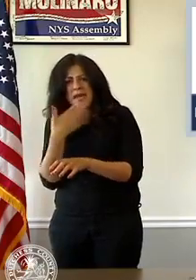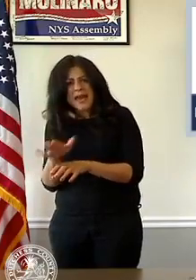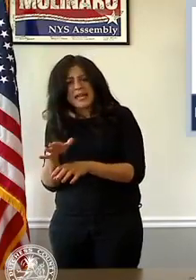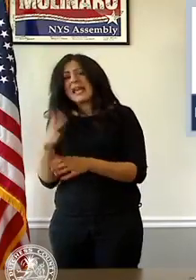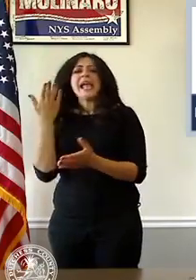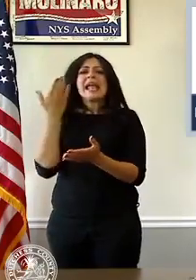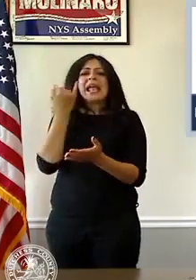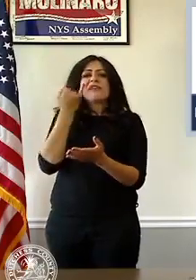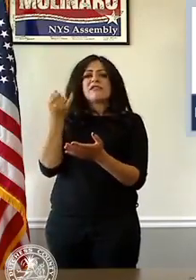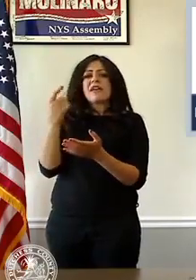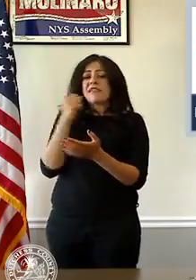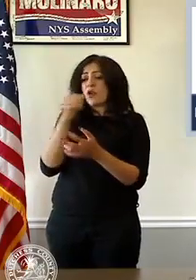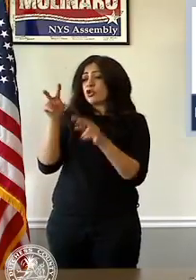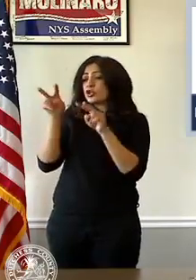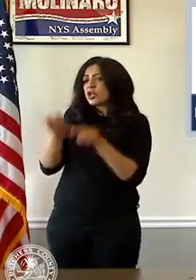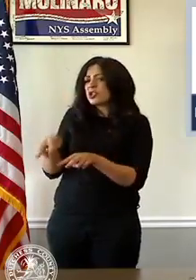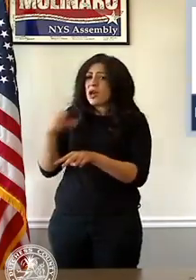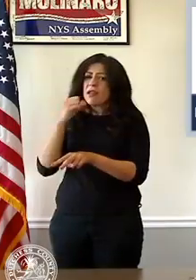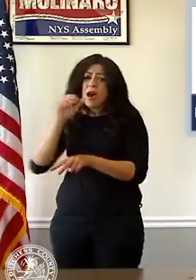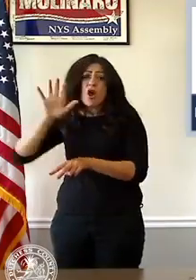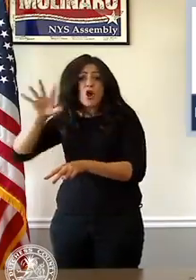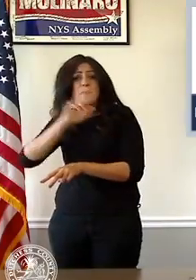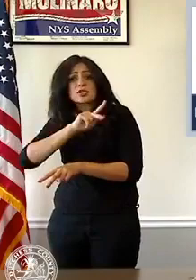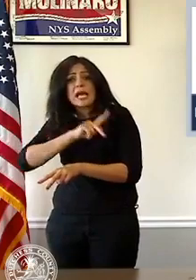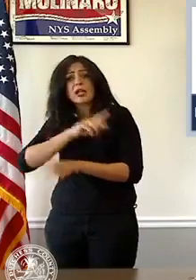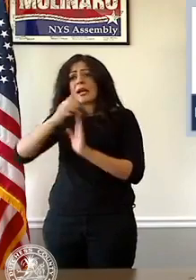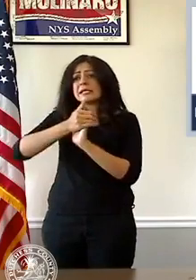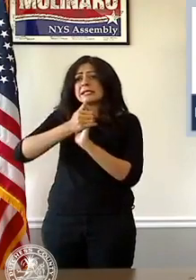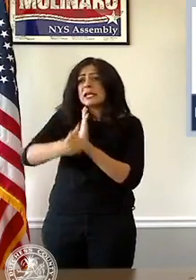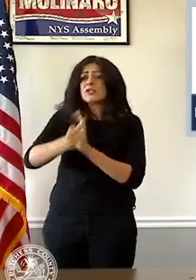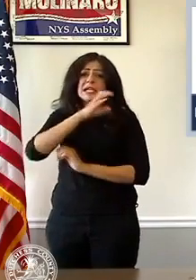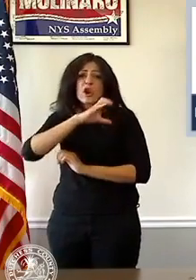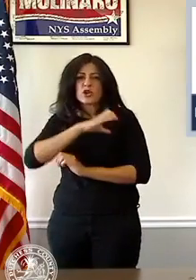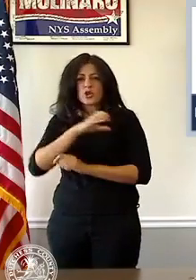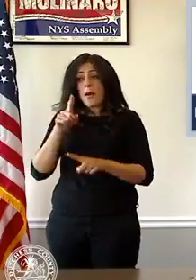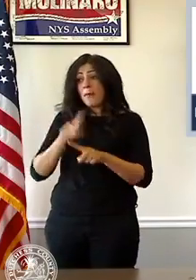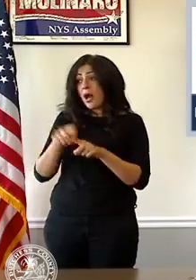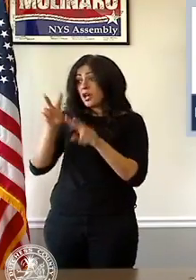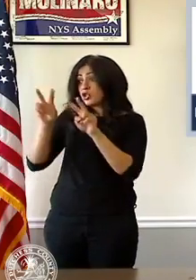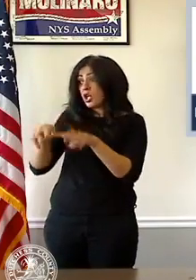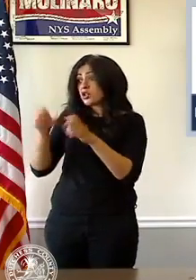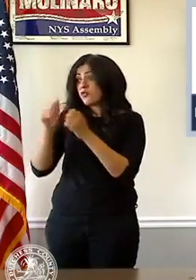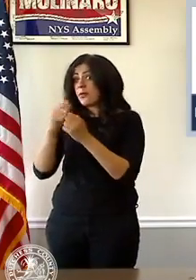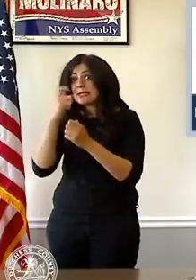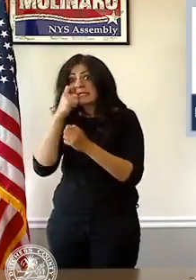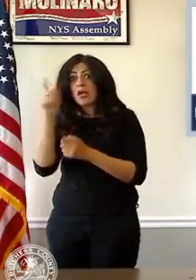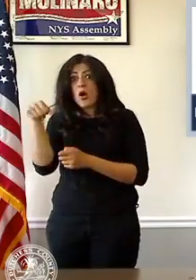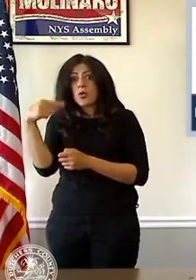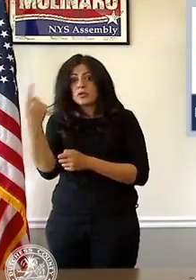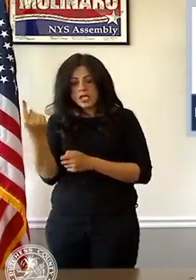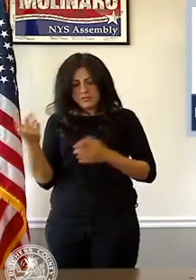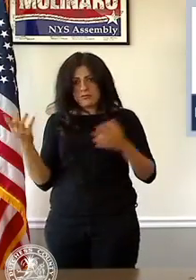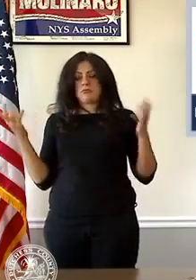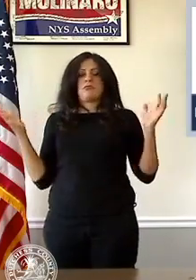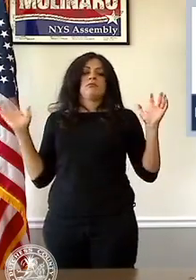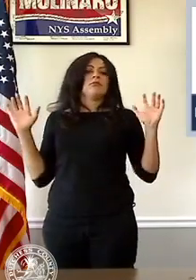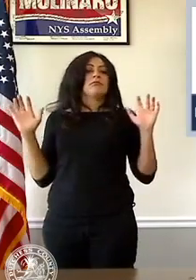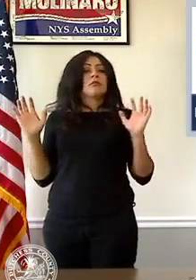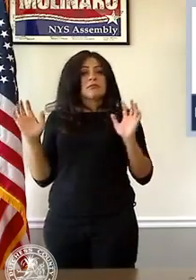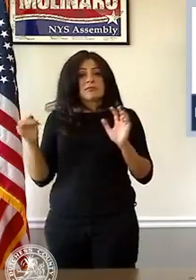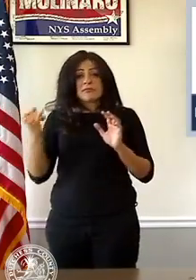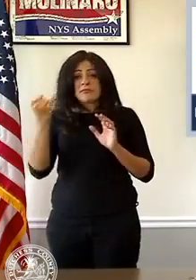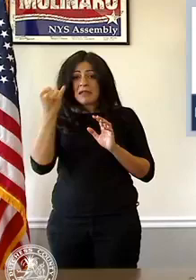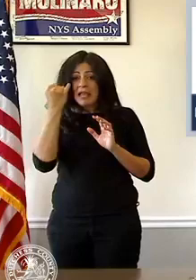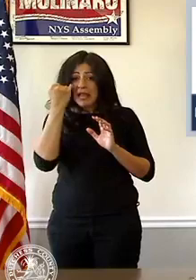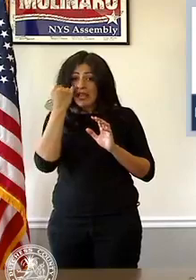capacity or the character of he or she, but by the color of his or her skin. And if you think that isn't